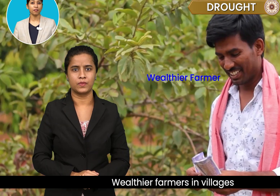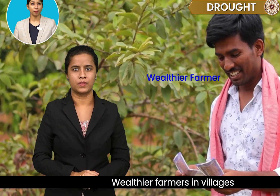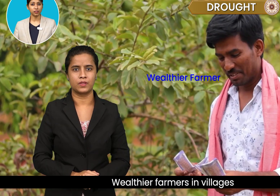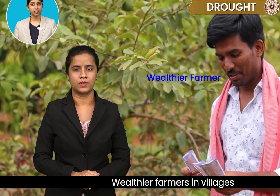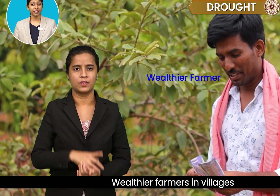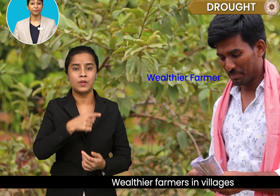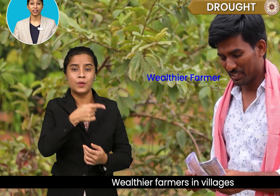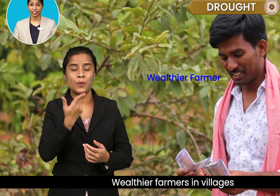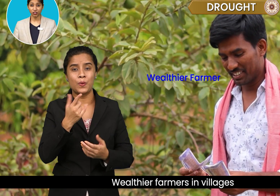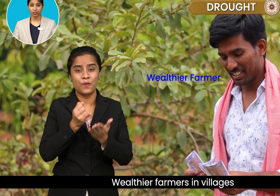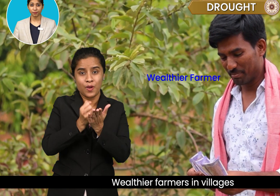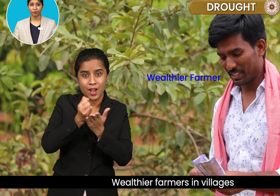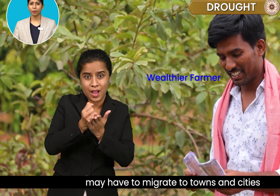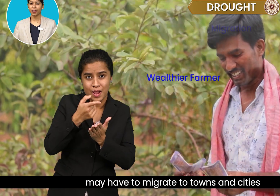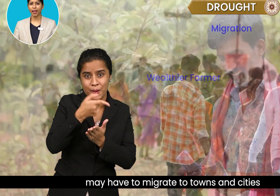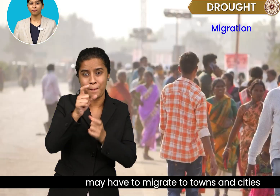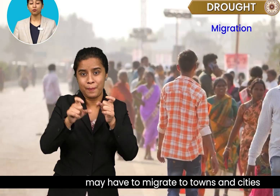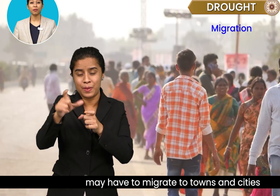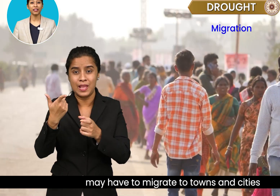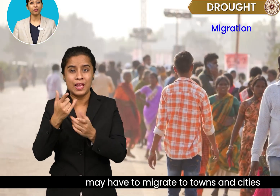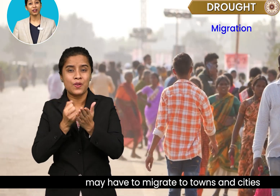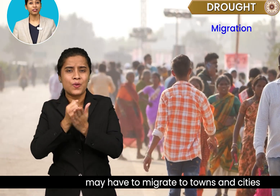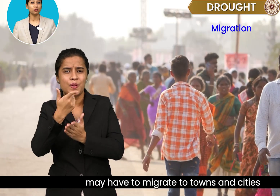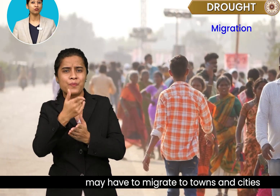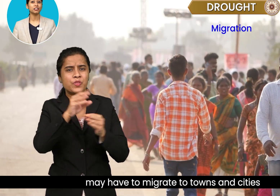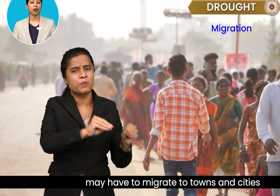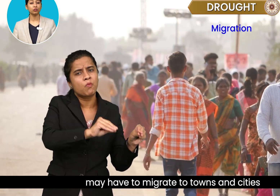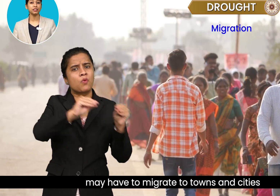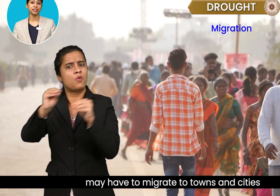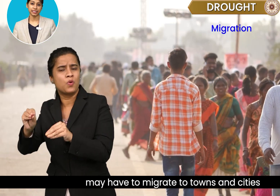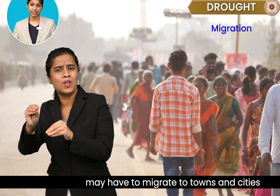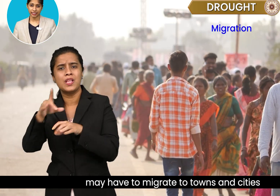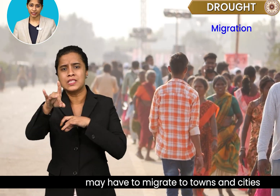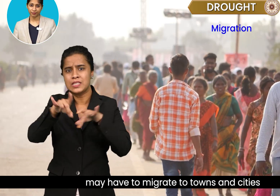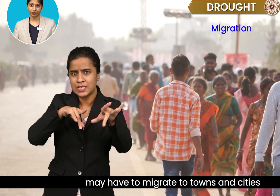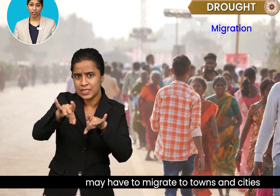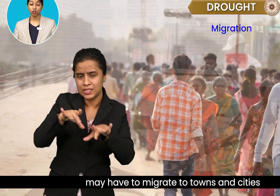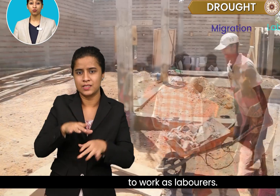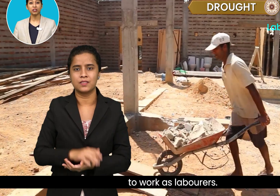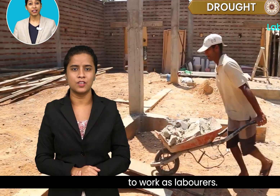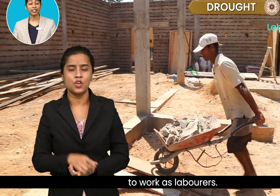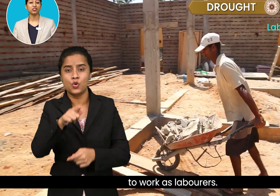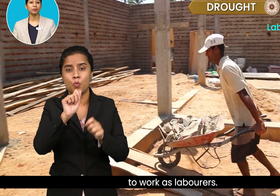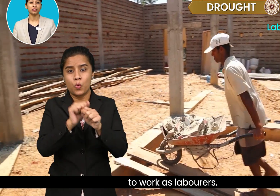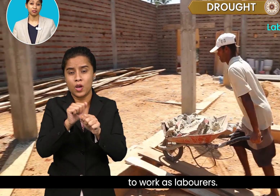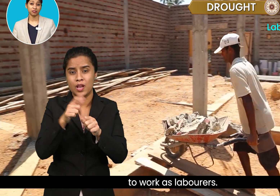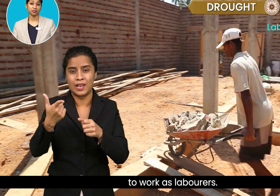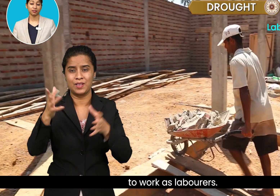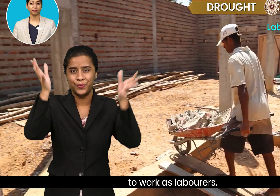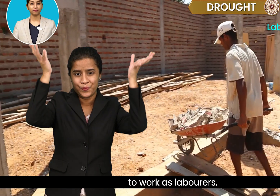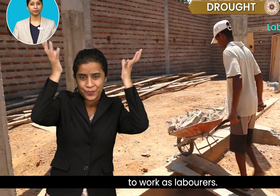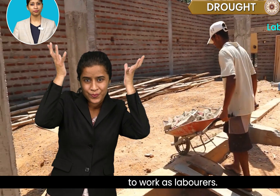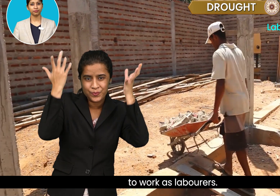Wealthier farmers in villages may have to migrate to towns and cities to work as